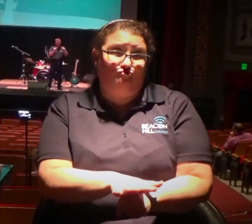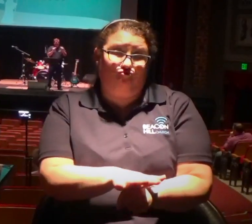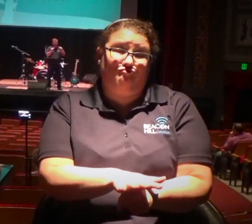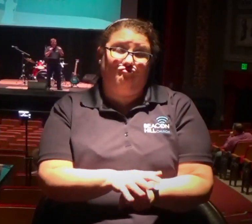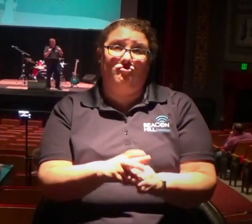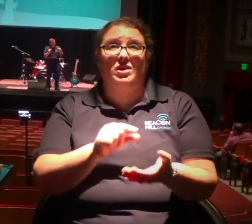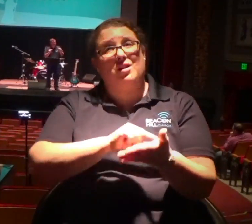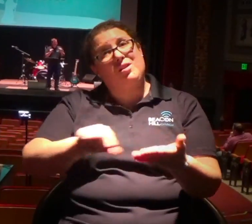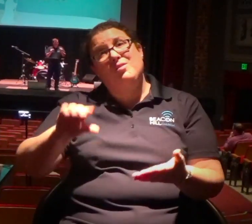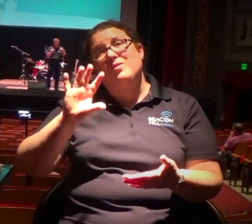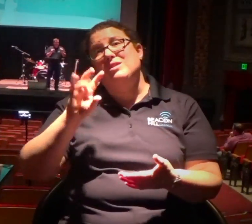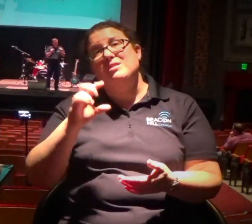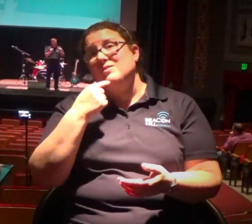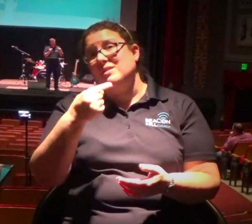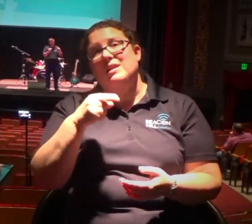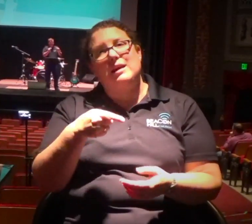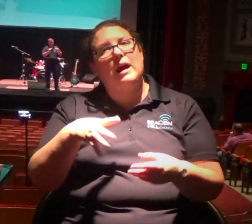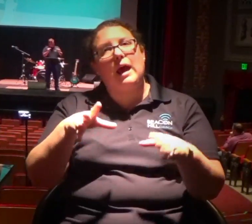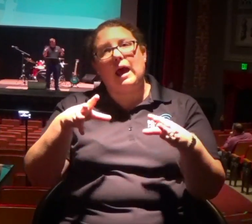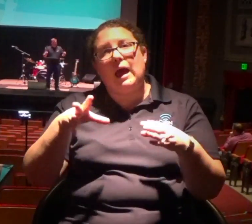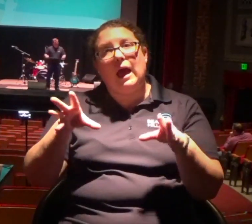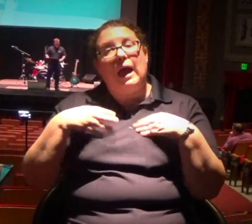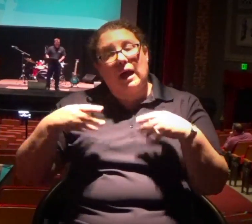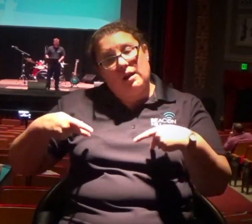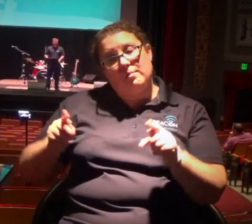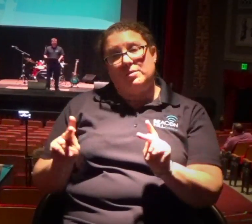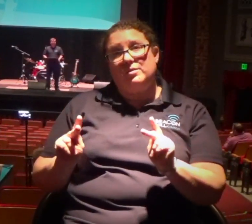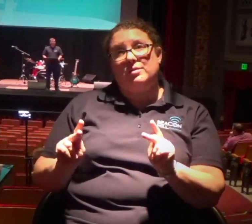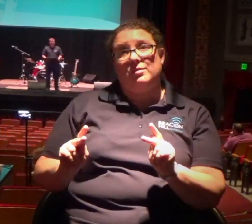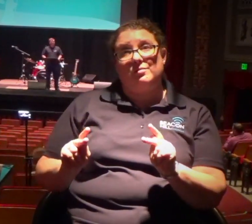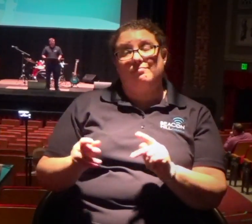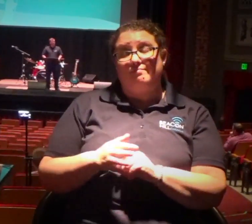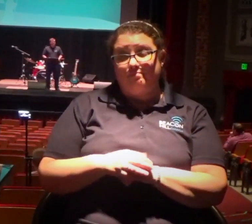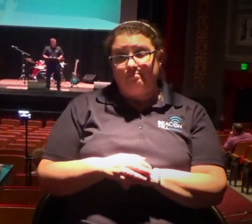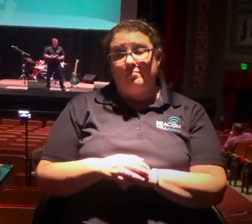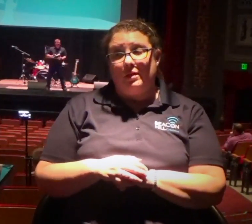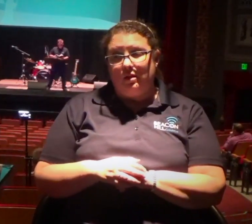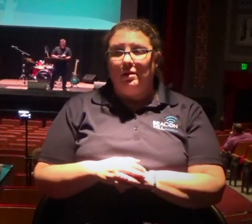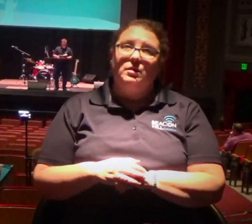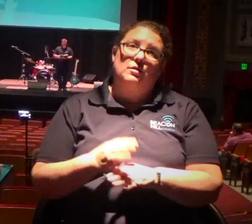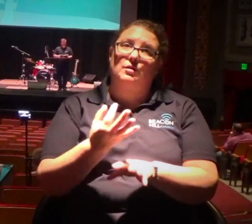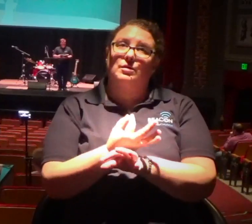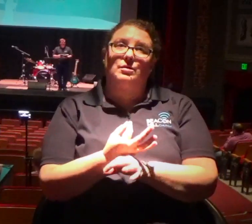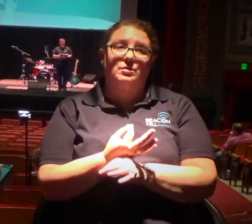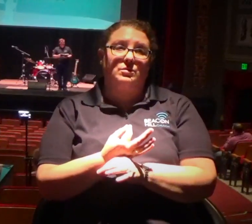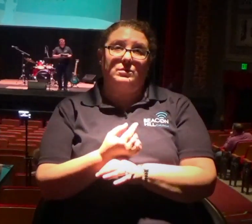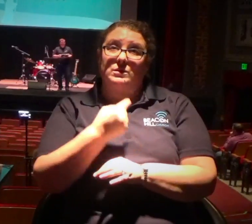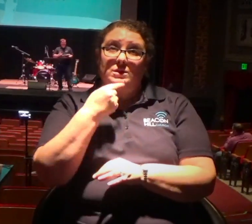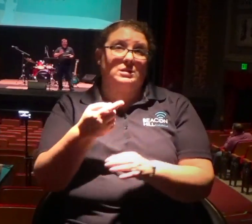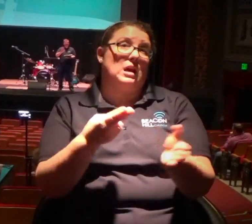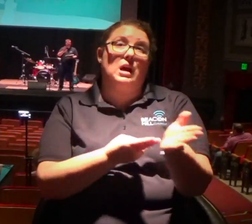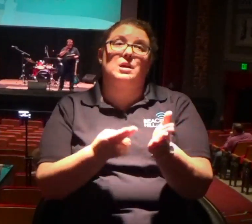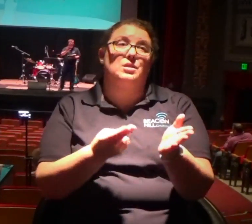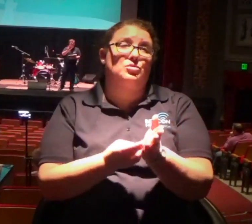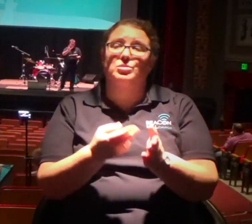he had a chance to vindicate himself, to say the truth, to tell him that it's not